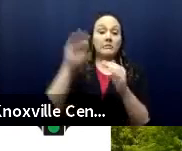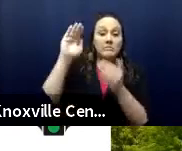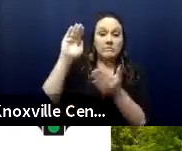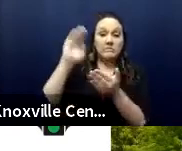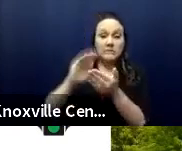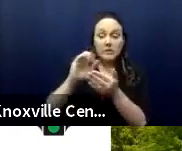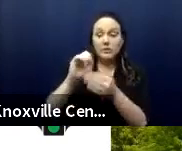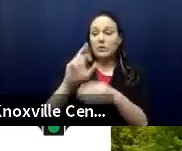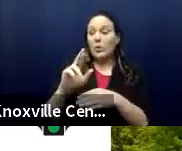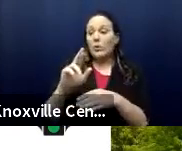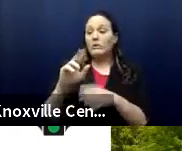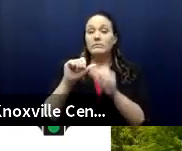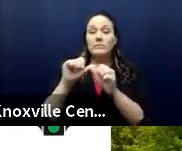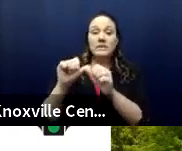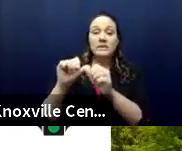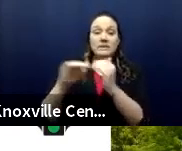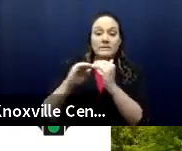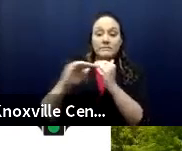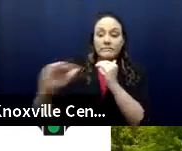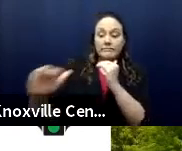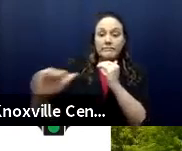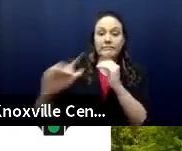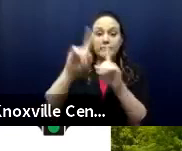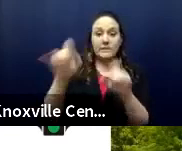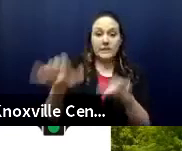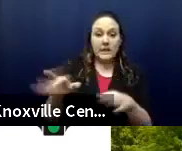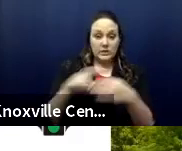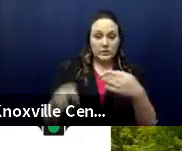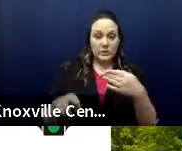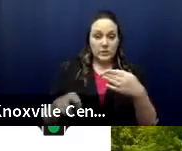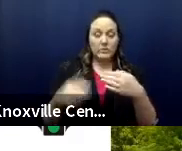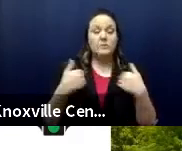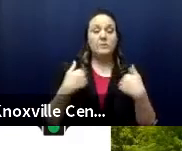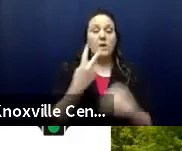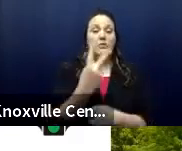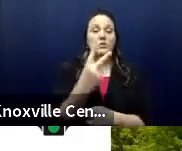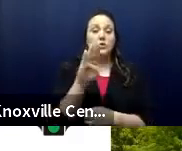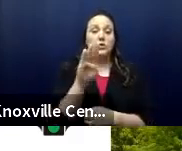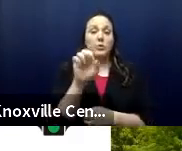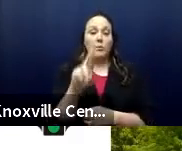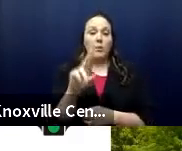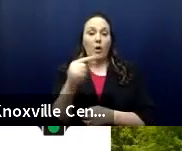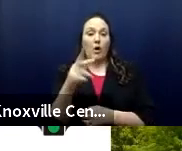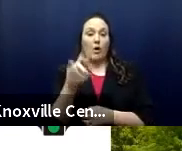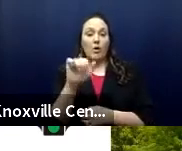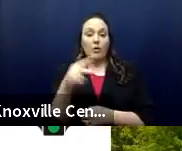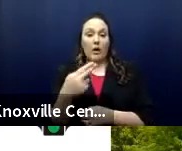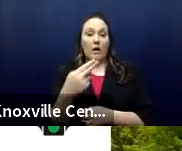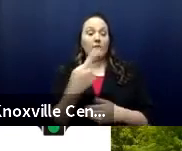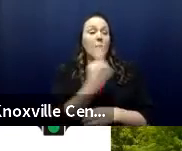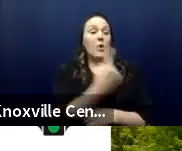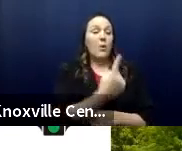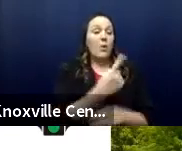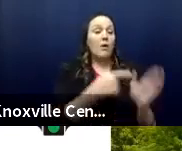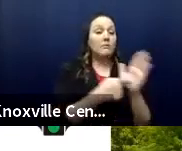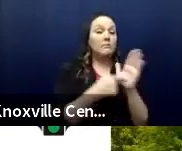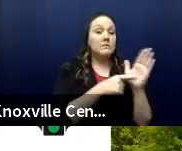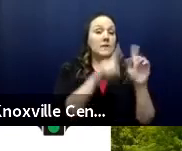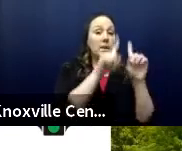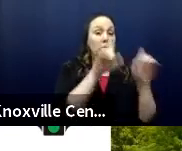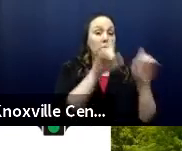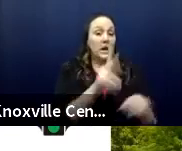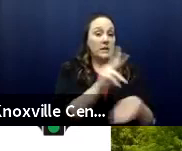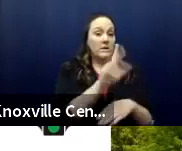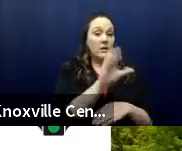turnaround time. For this benchmark, we are utilizing 2 bar graphs, one that shows a sample of the test conducted for Knox County residents